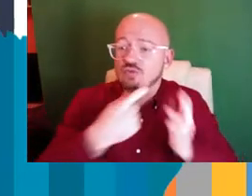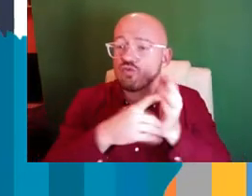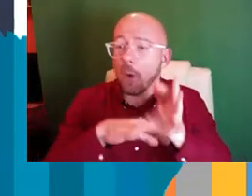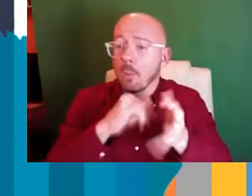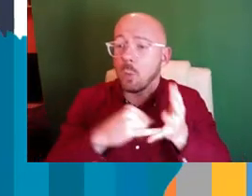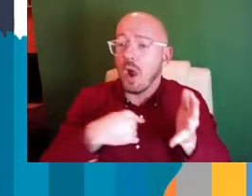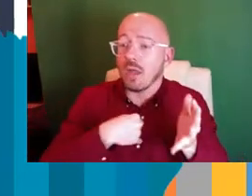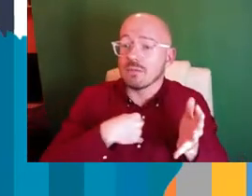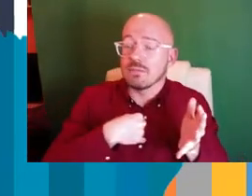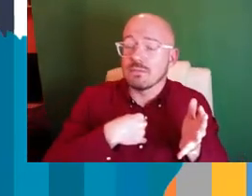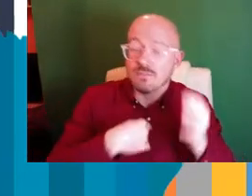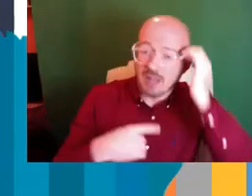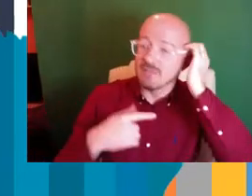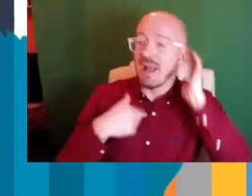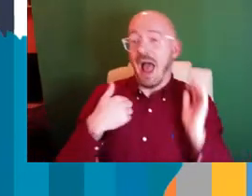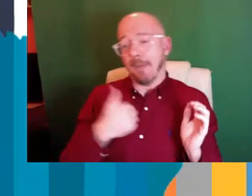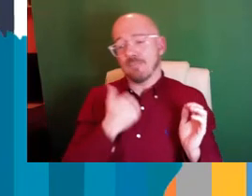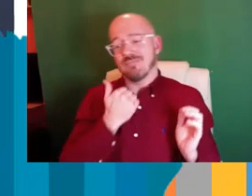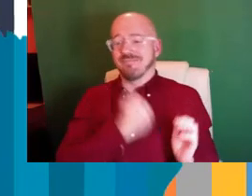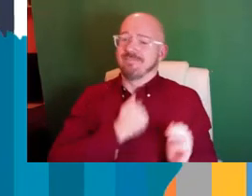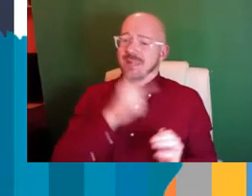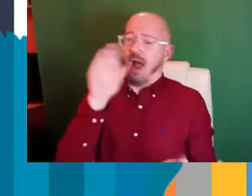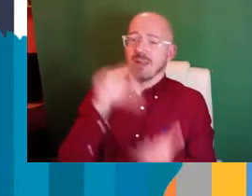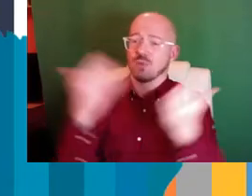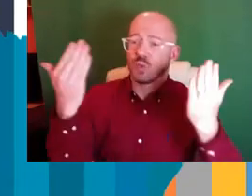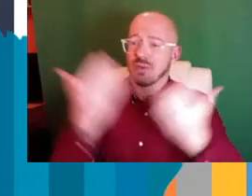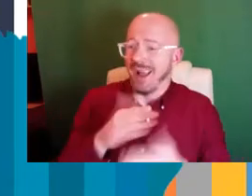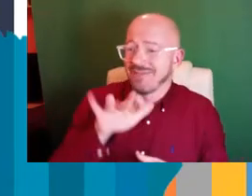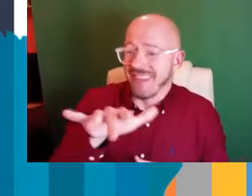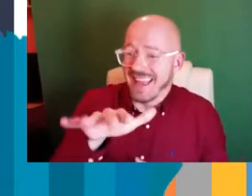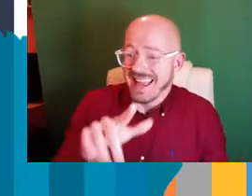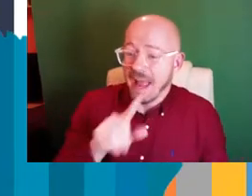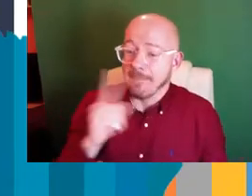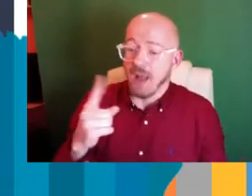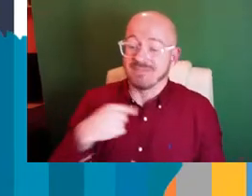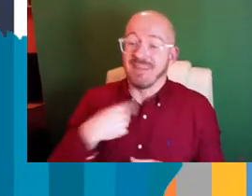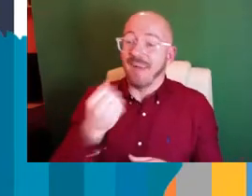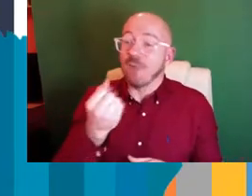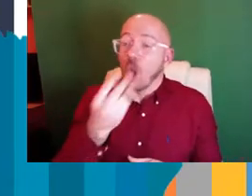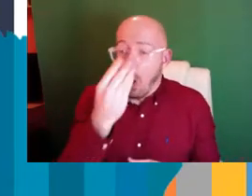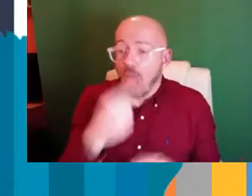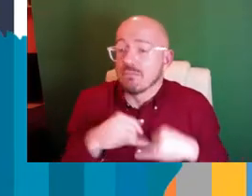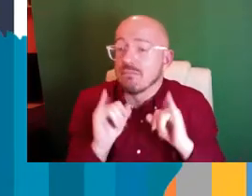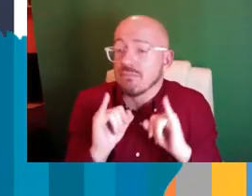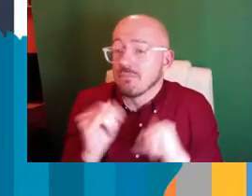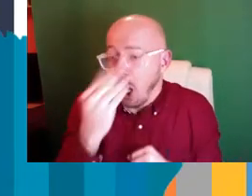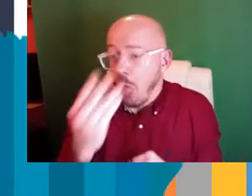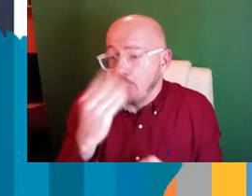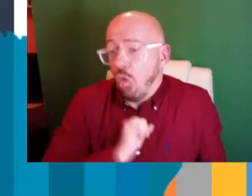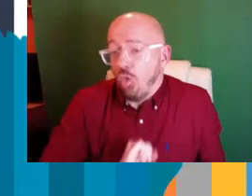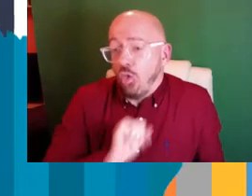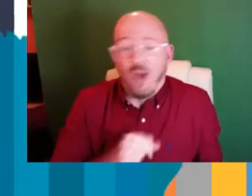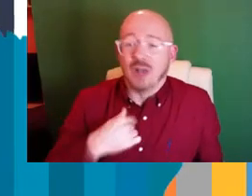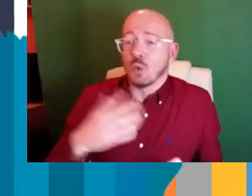Hello, everybody. My name is Rob Wilks. And I'm very sorry that I can't be there in person